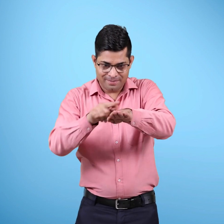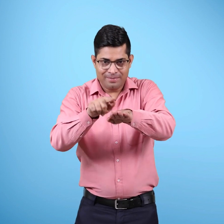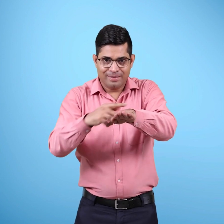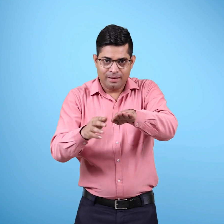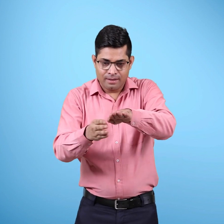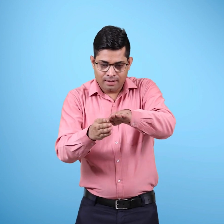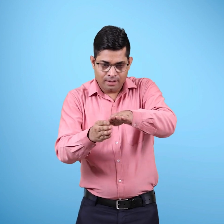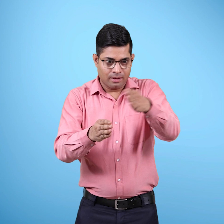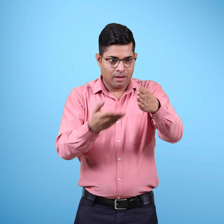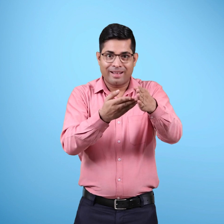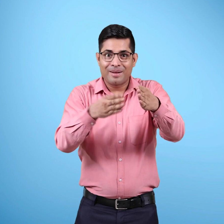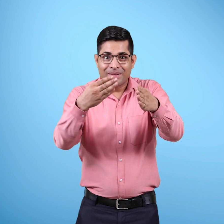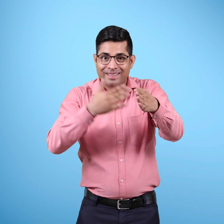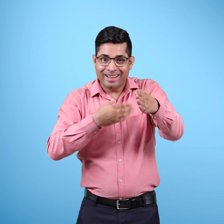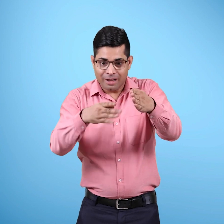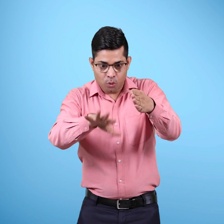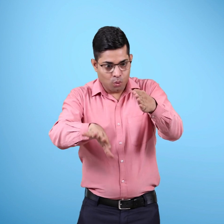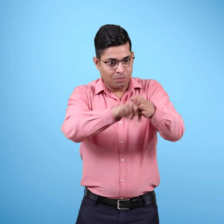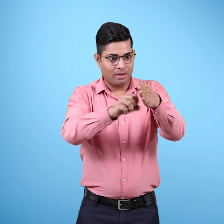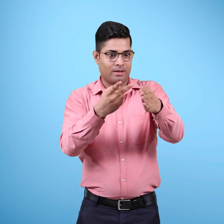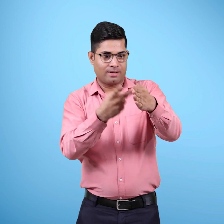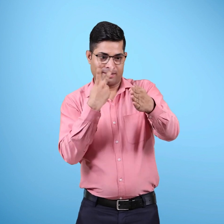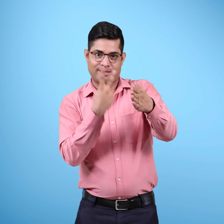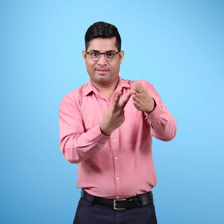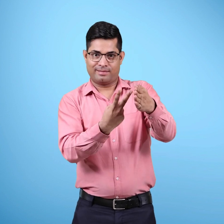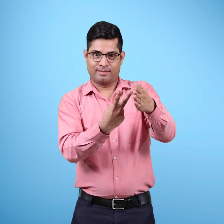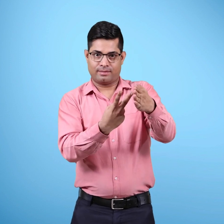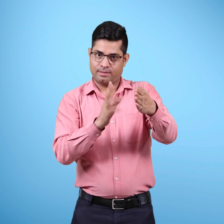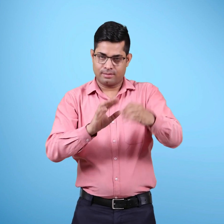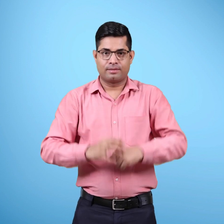Did you get an impression with some lines in it?